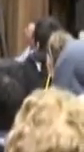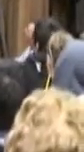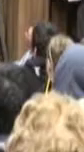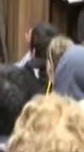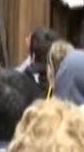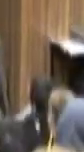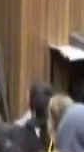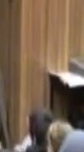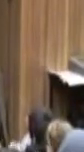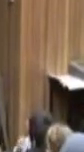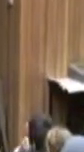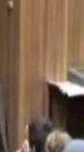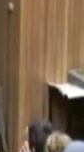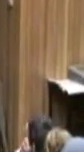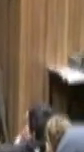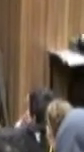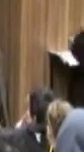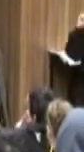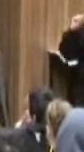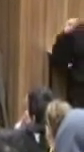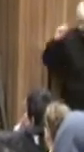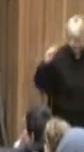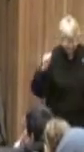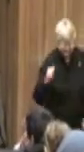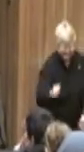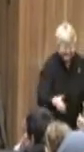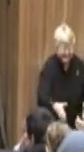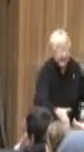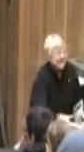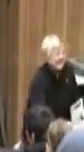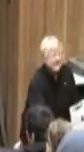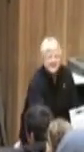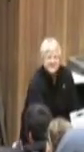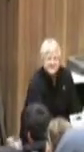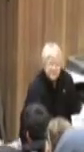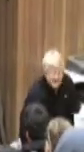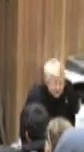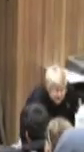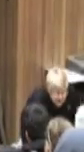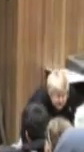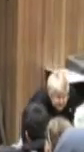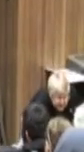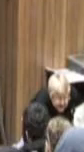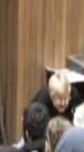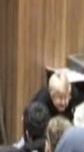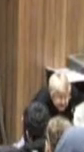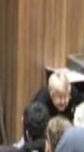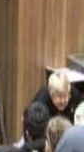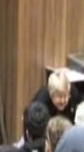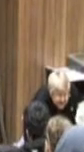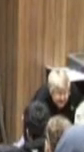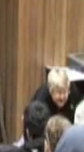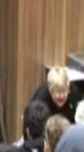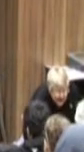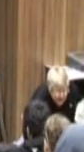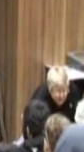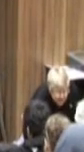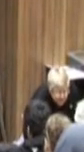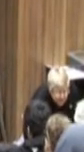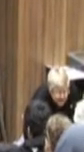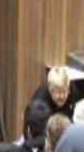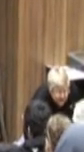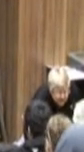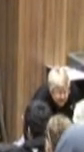close to it, and we're all pretty okay with it in the past 7 years. It wasn't the case in 2000,